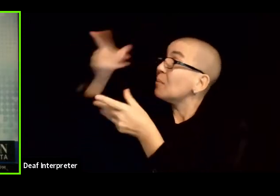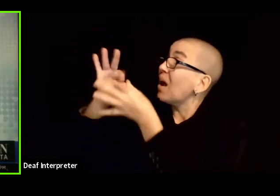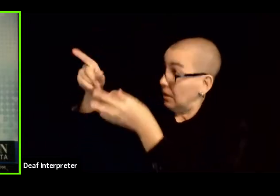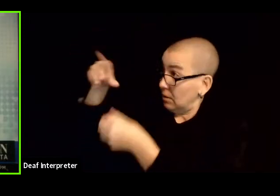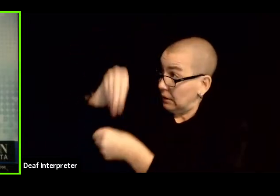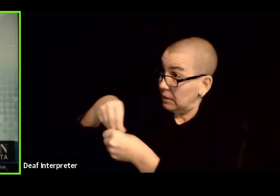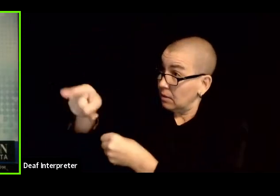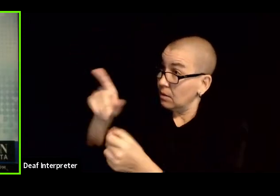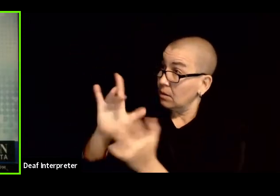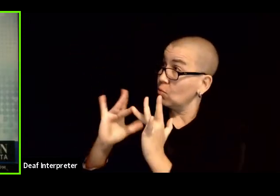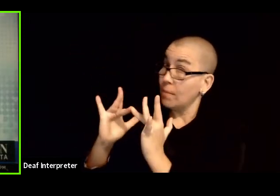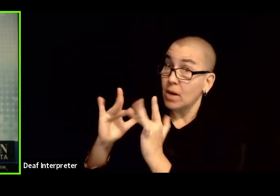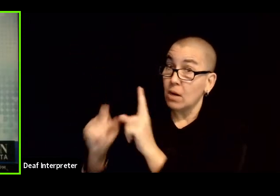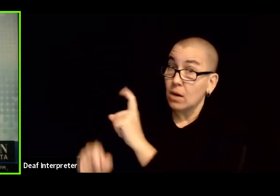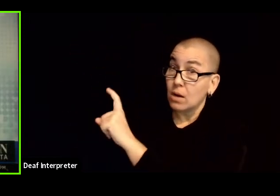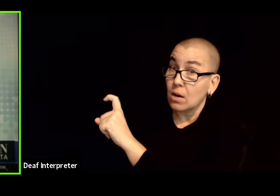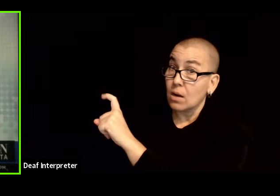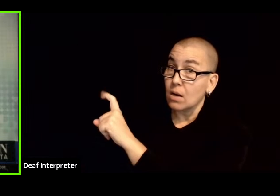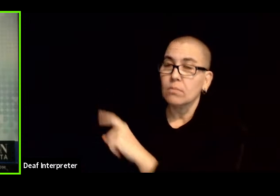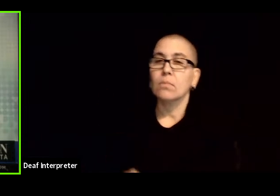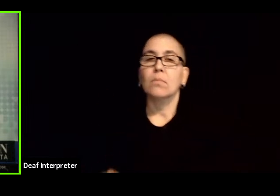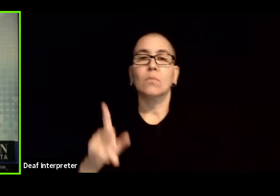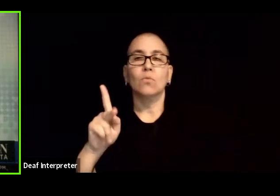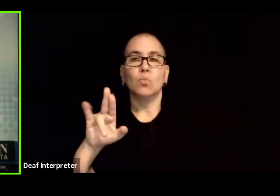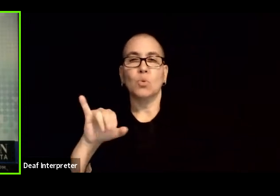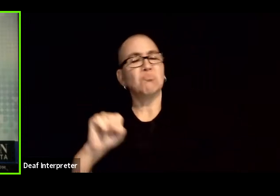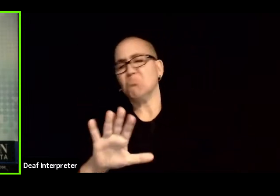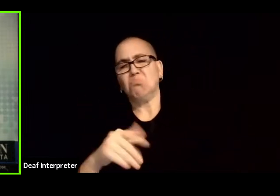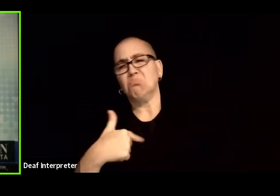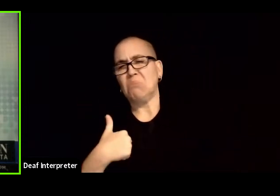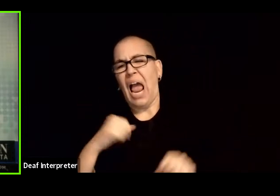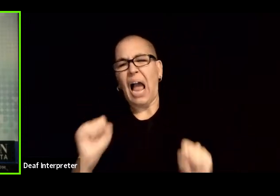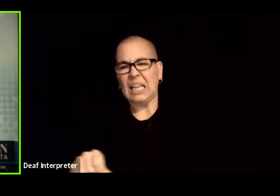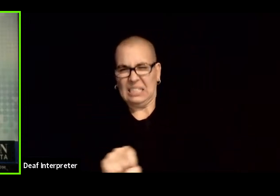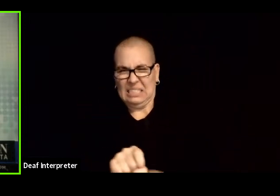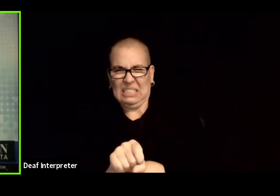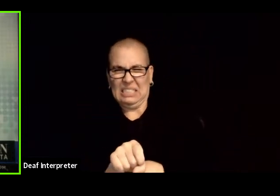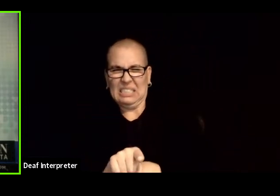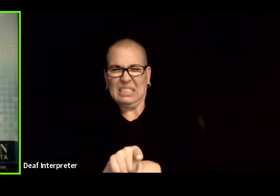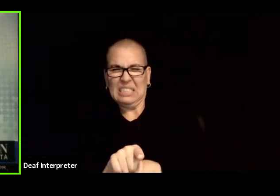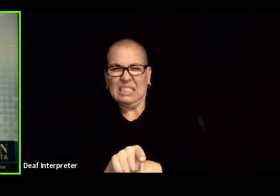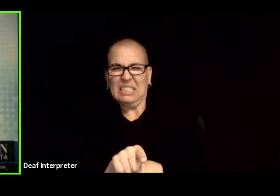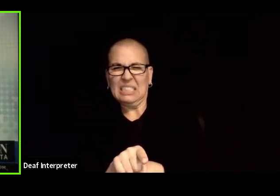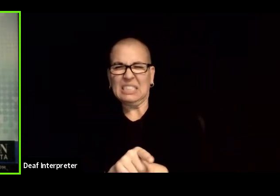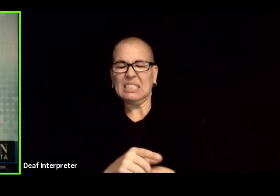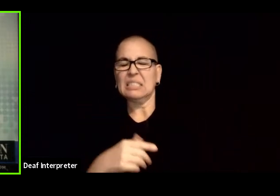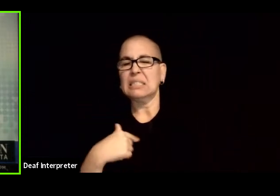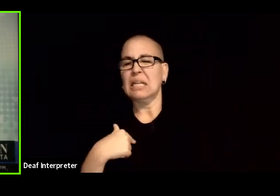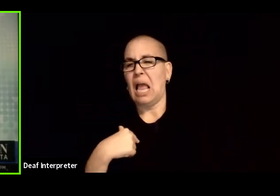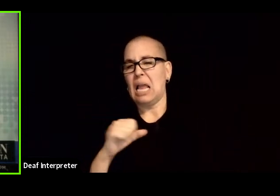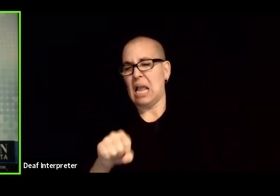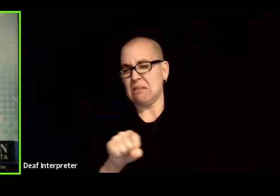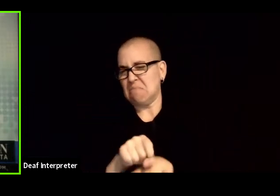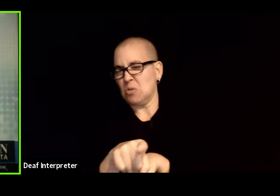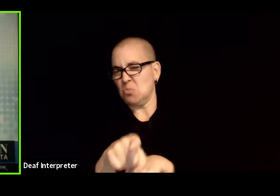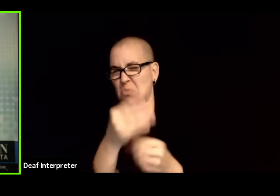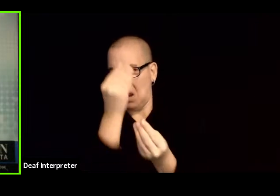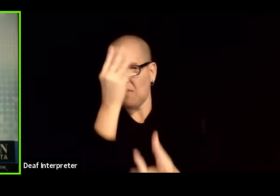can certainly send you those if you weren't writing it down when I said it. I think I got a couple of them, but if you wouldn't mind, that'd be